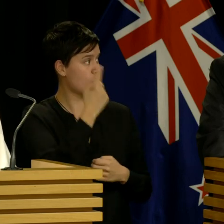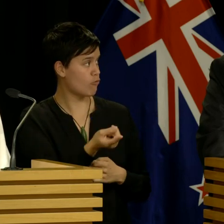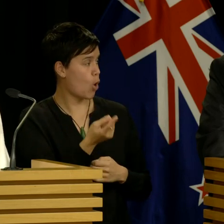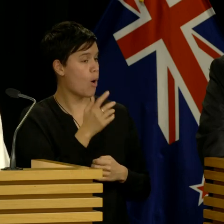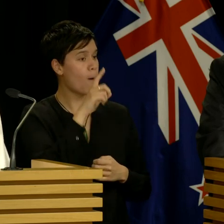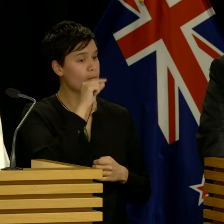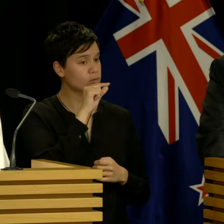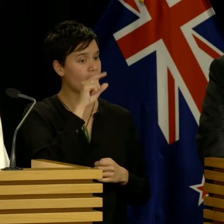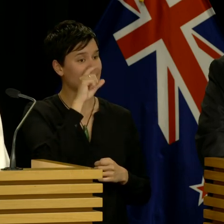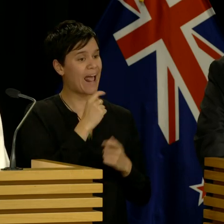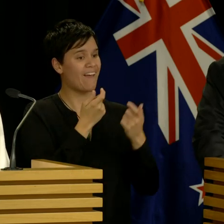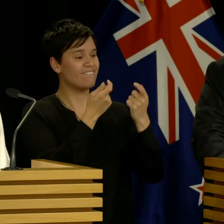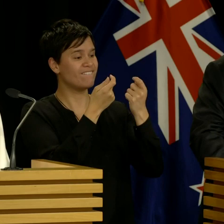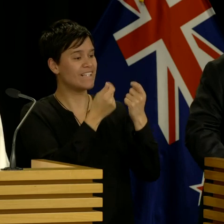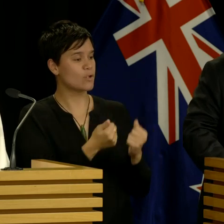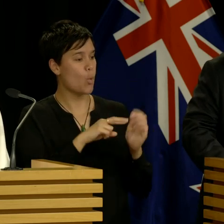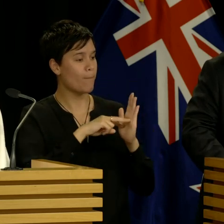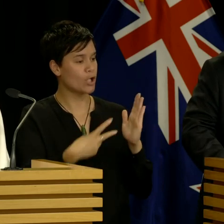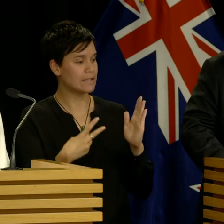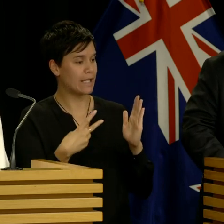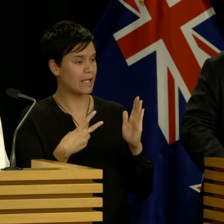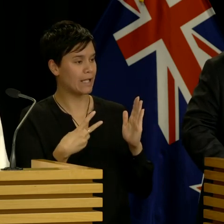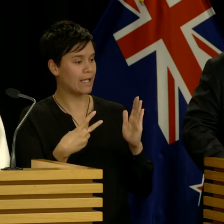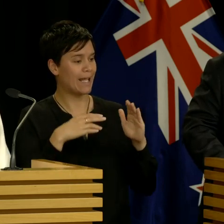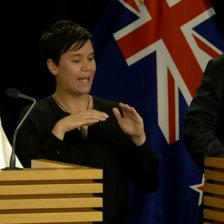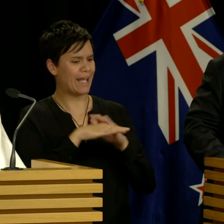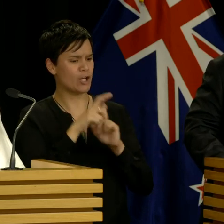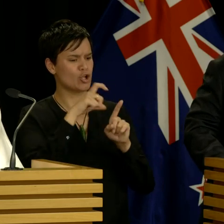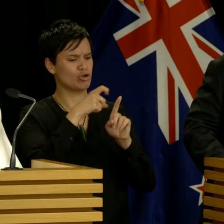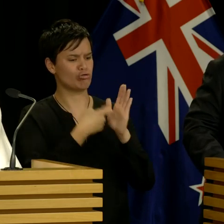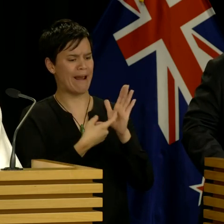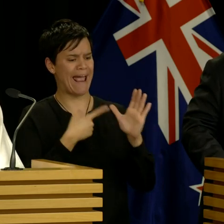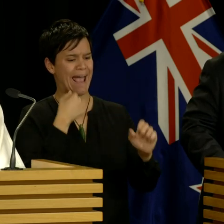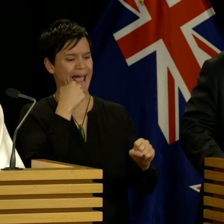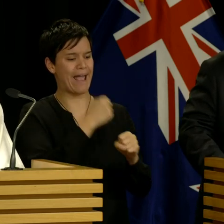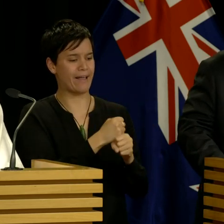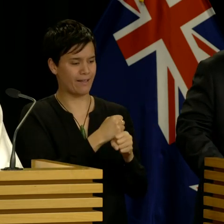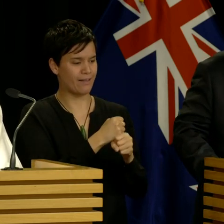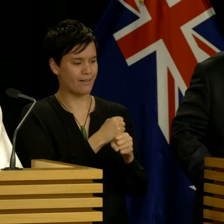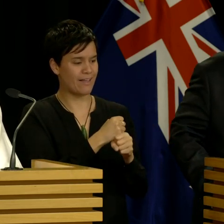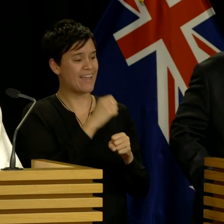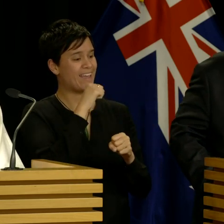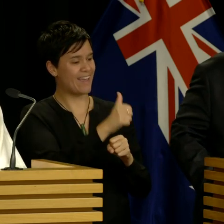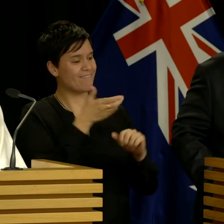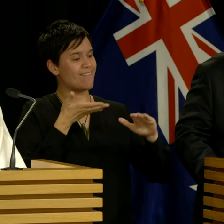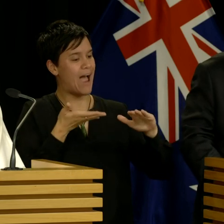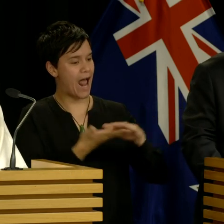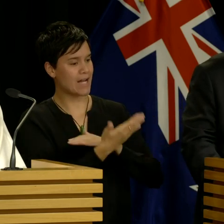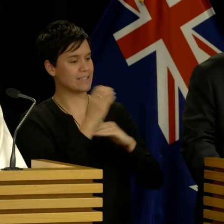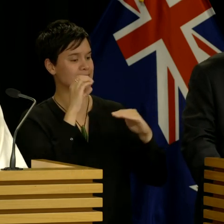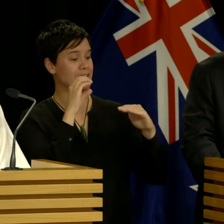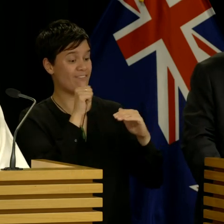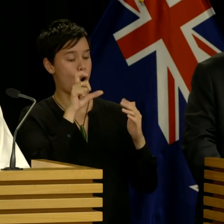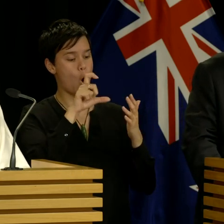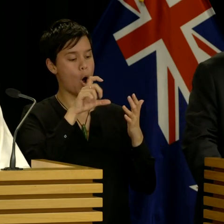drag once it gets down below zero. Is that an official term? Look, I have had a discussion with the Reserve Bank